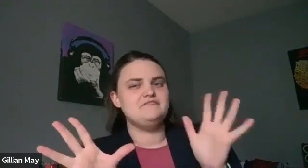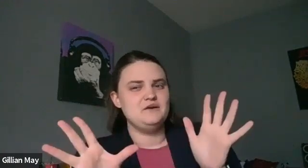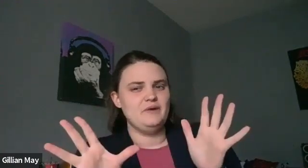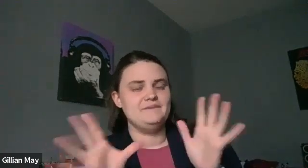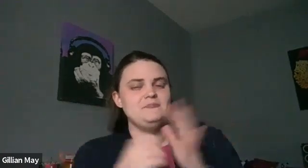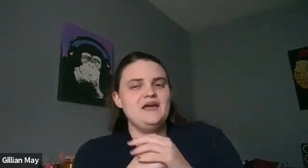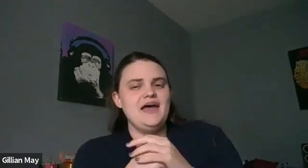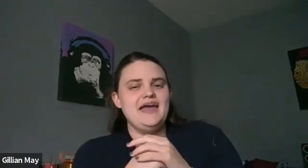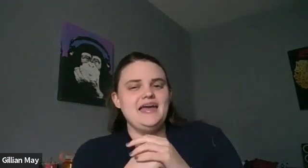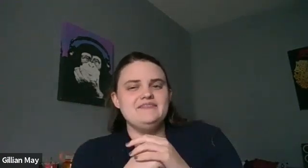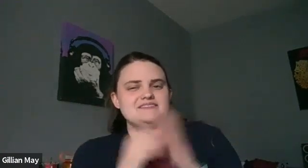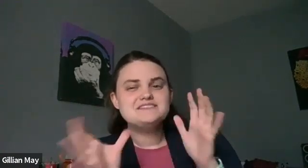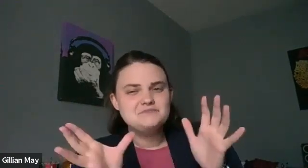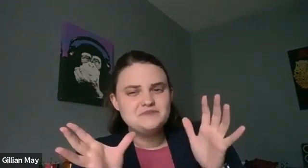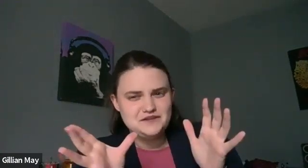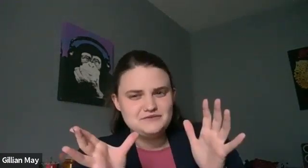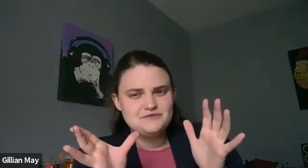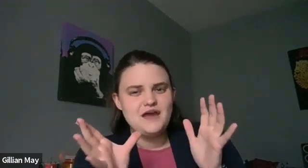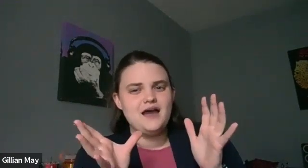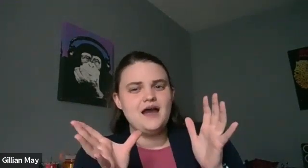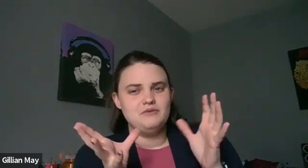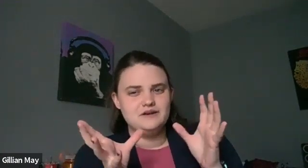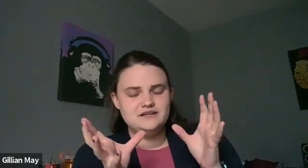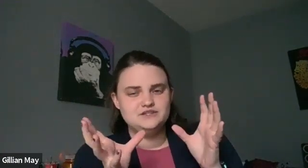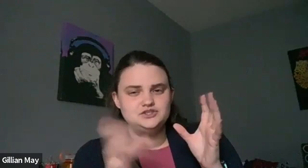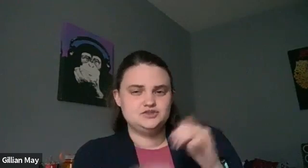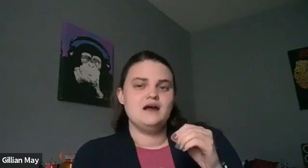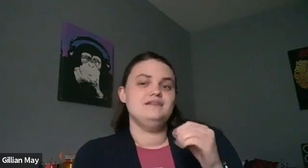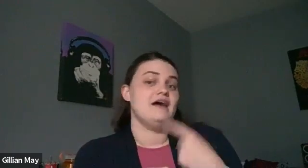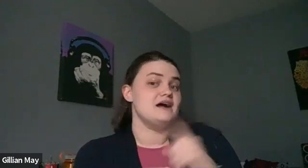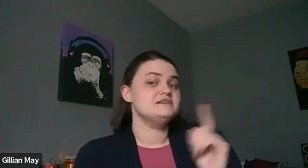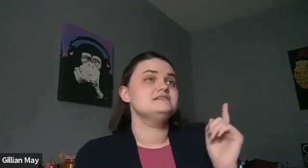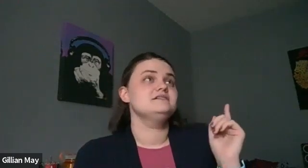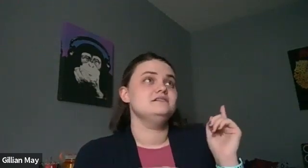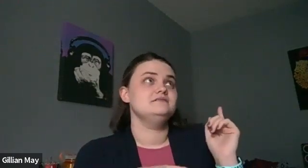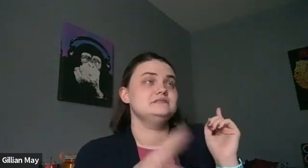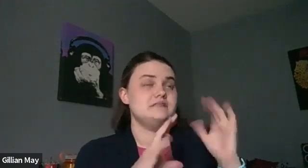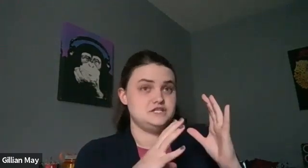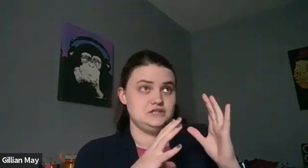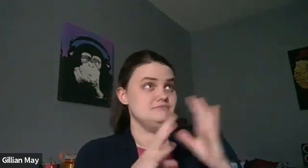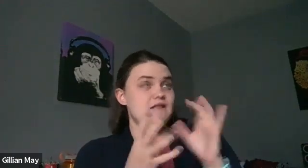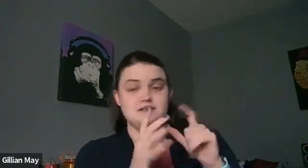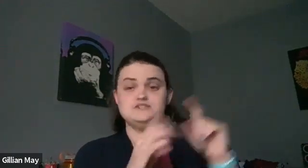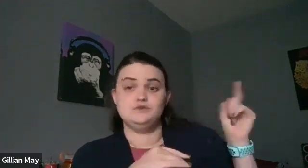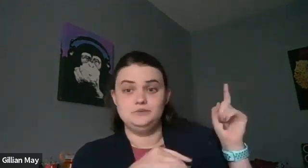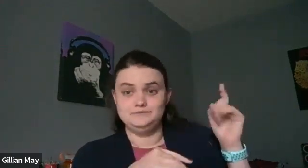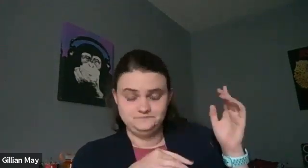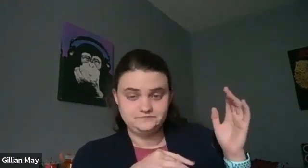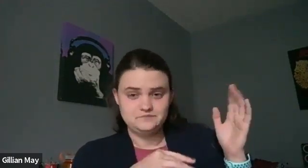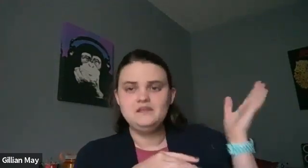fun way. And this is something new that I want to try last session class group